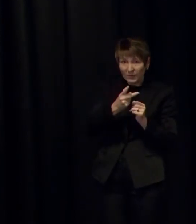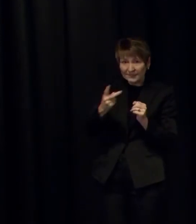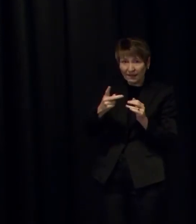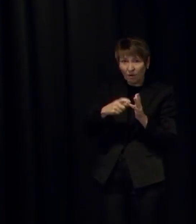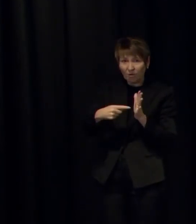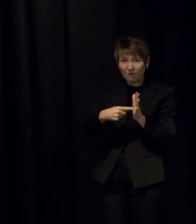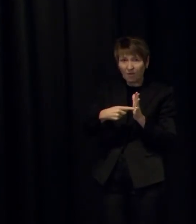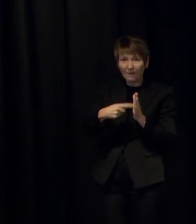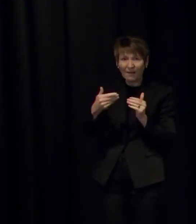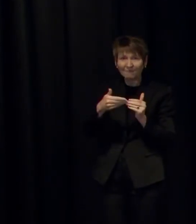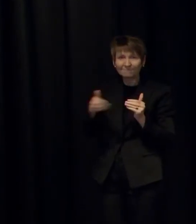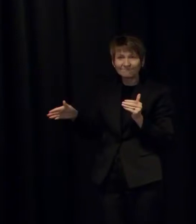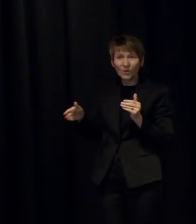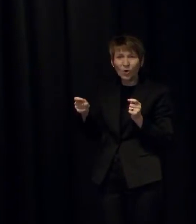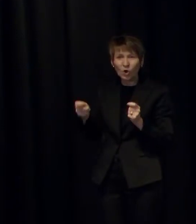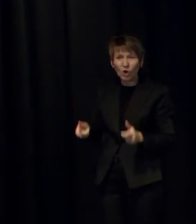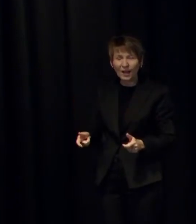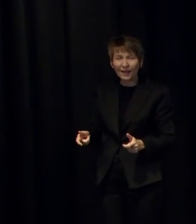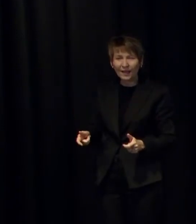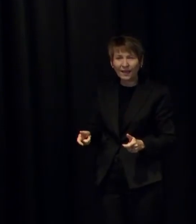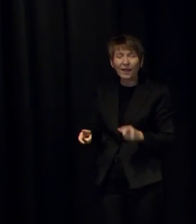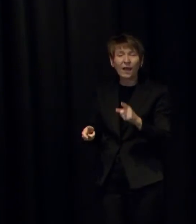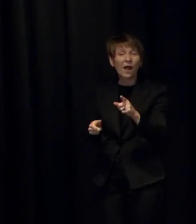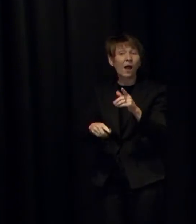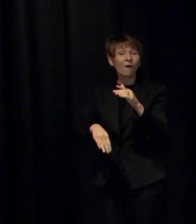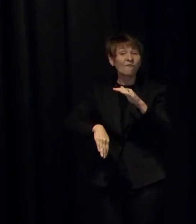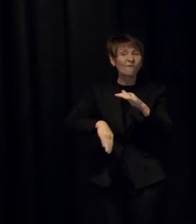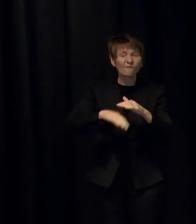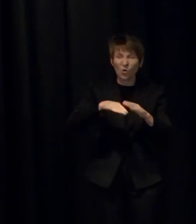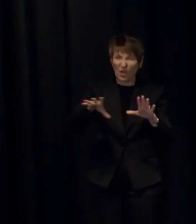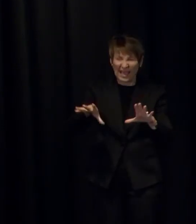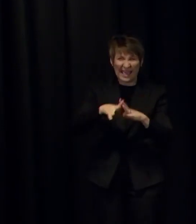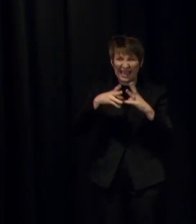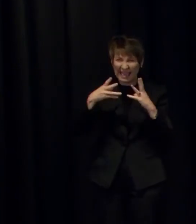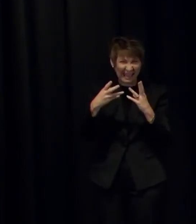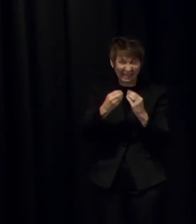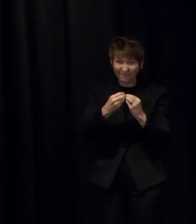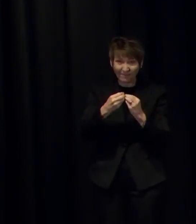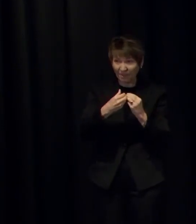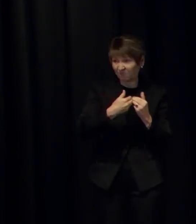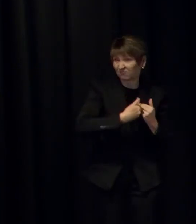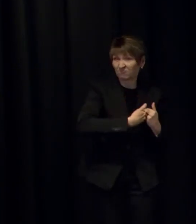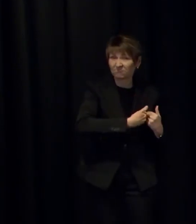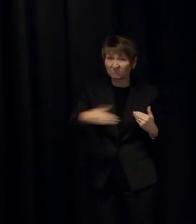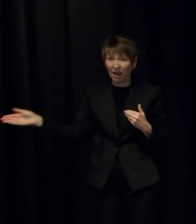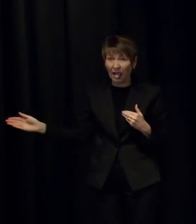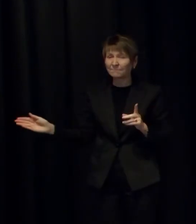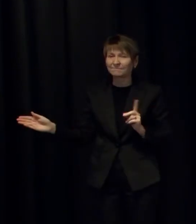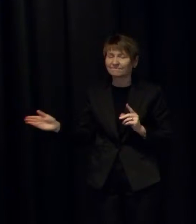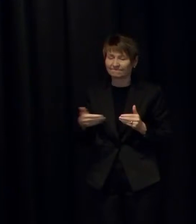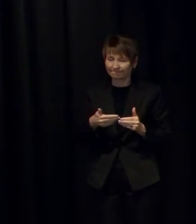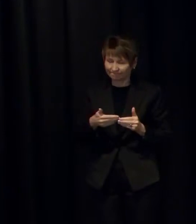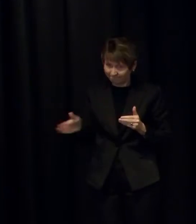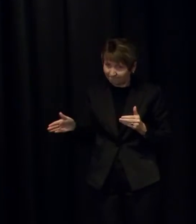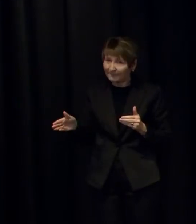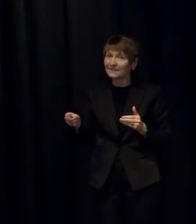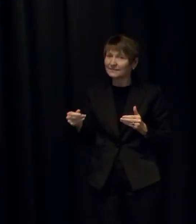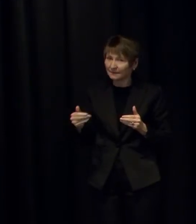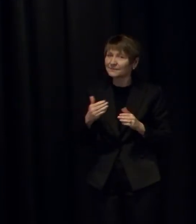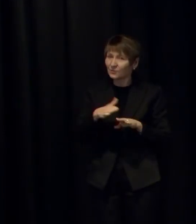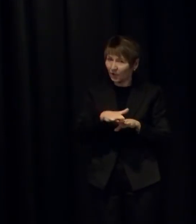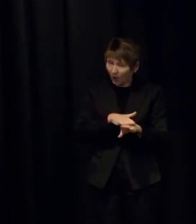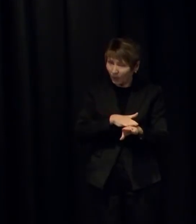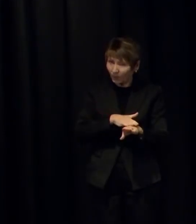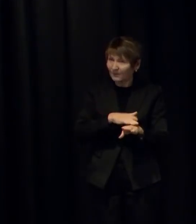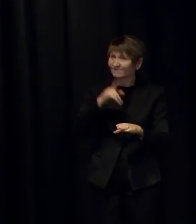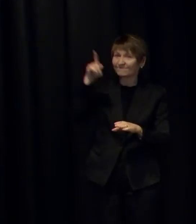can't do everything that others are doing. So, Sydney's at 80%. Their settings are different.